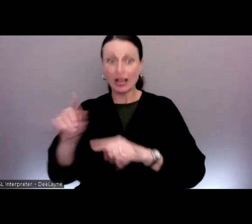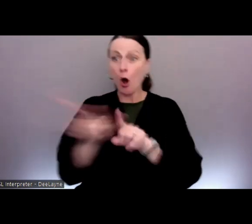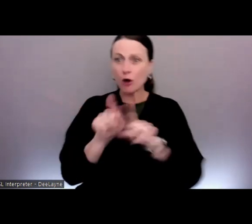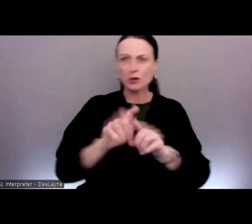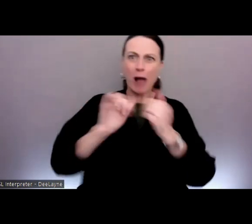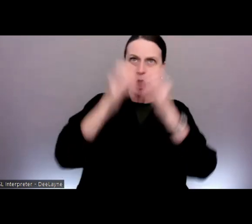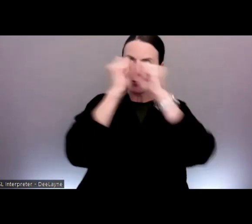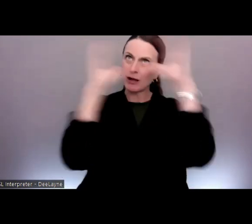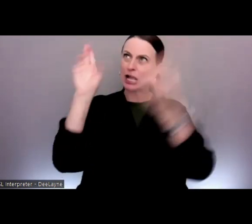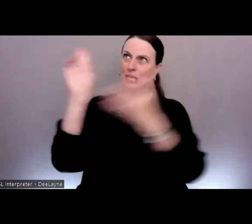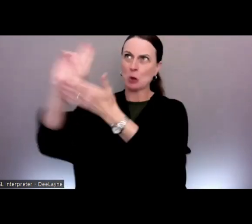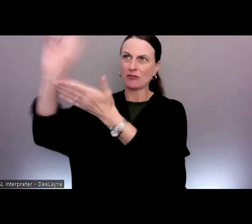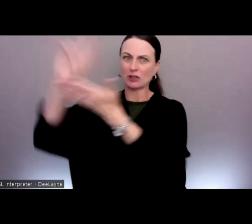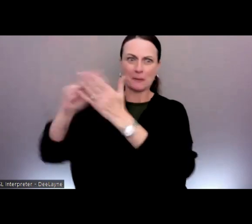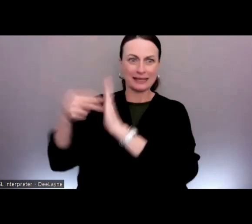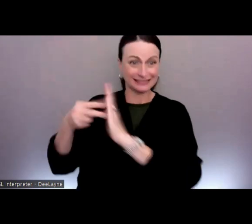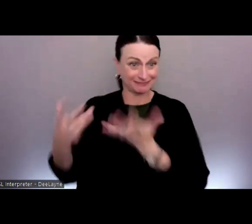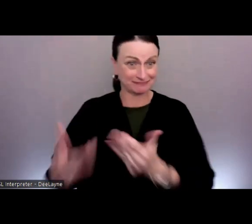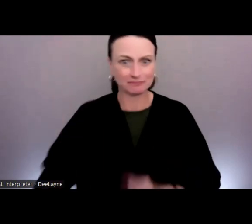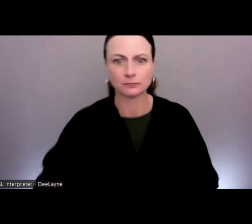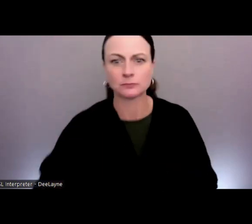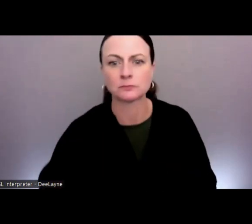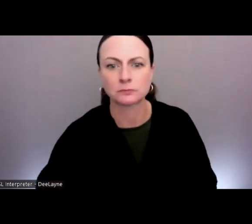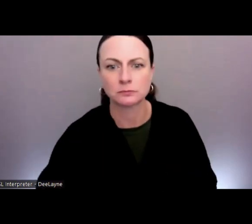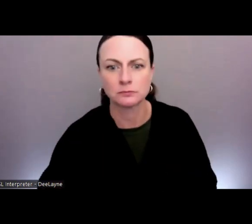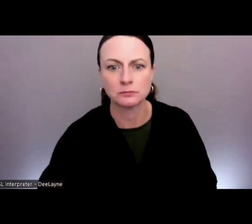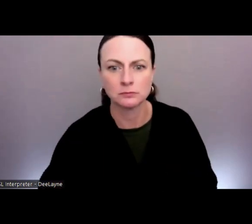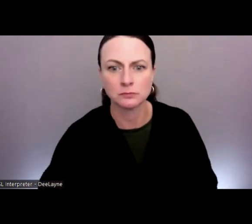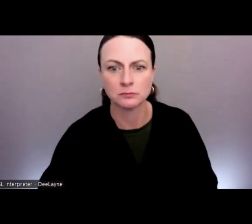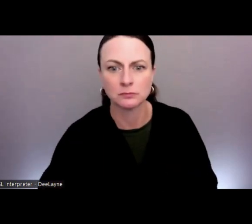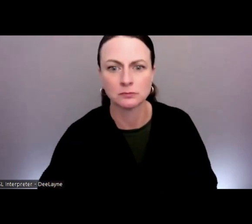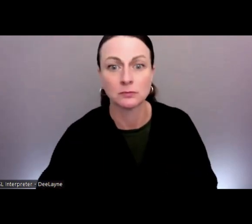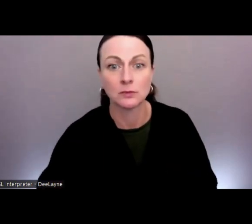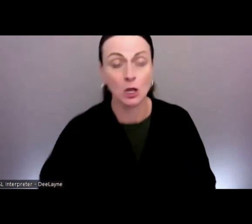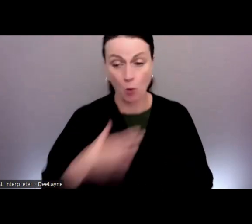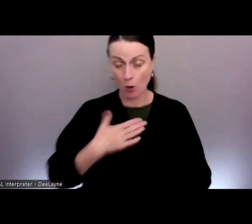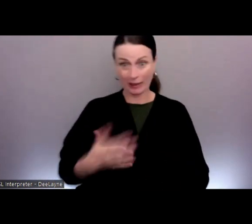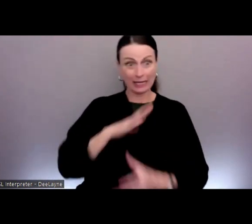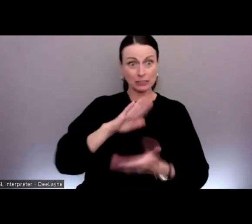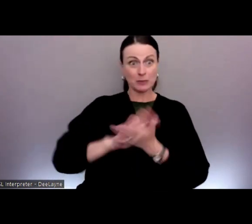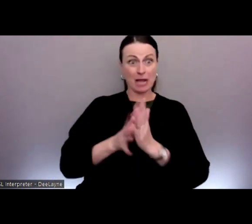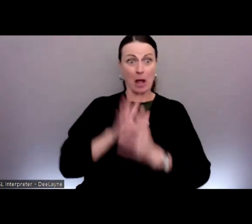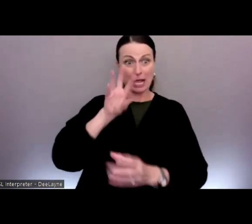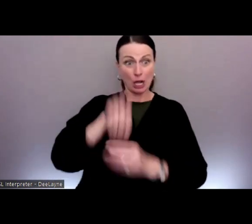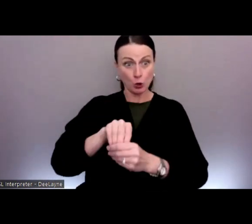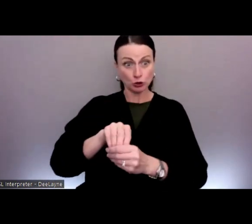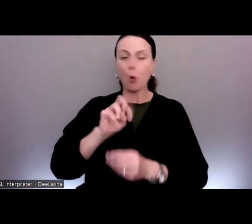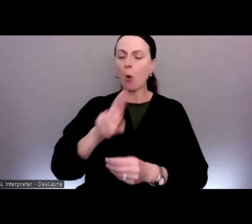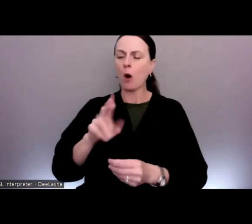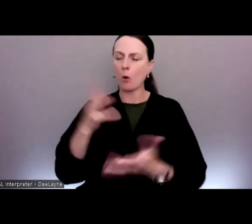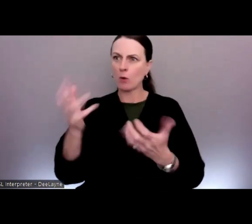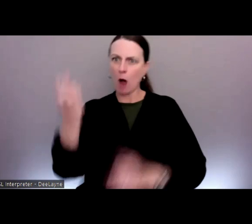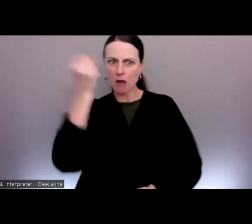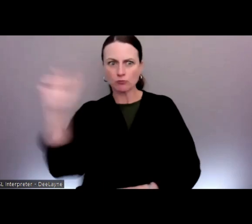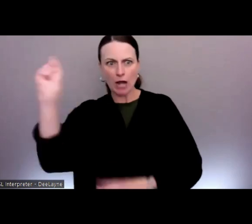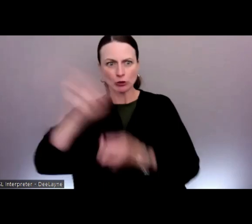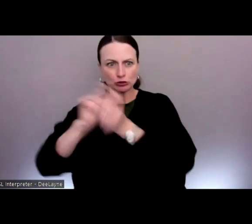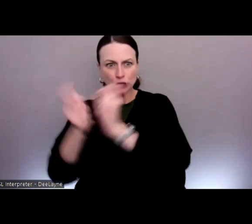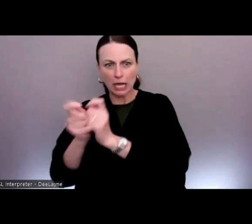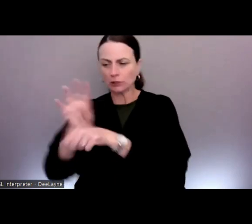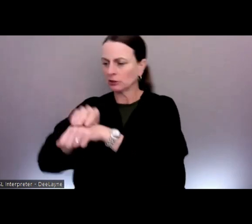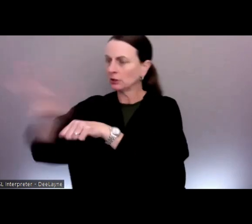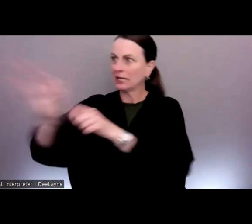It depends on whether we are willing to become inclusions or if we seek a more radical change that produces a